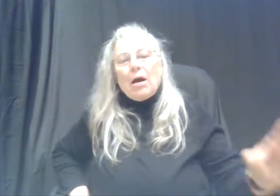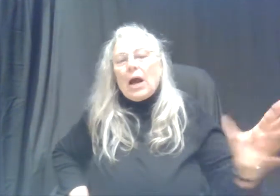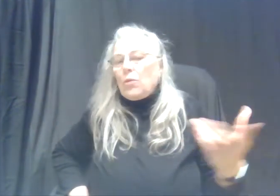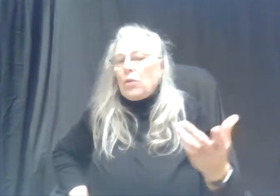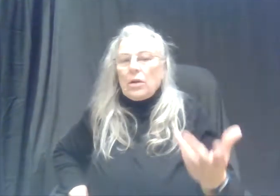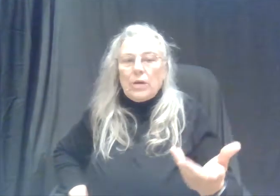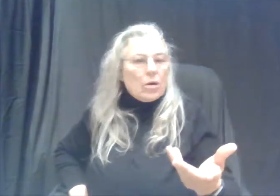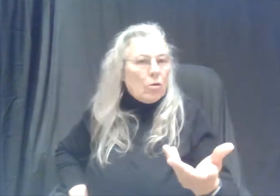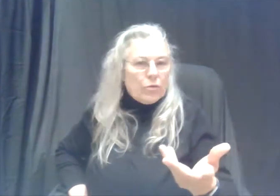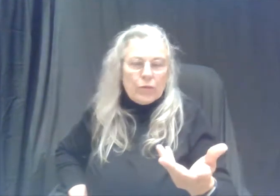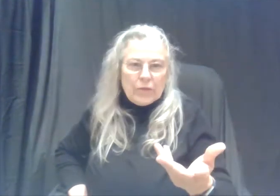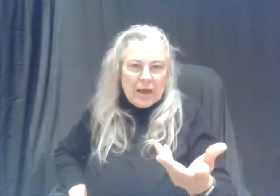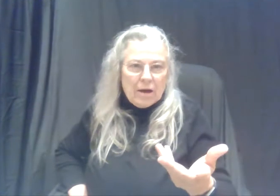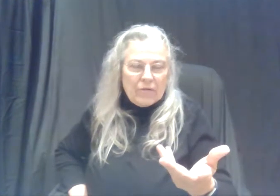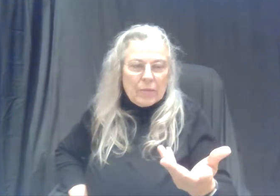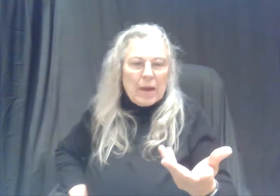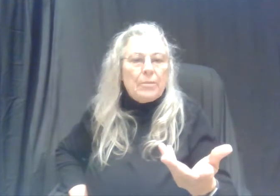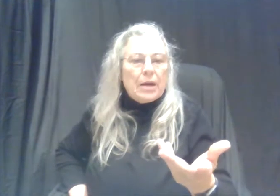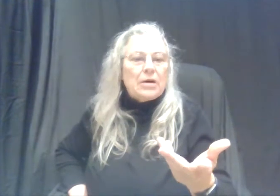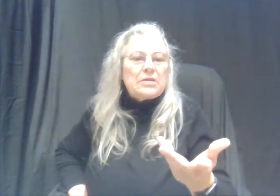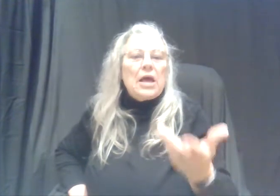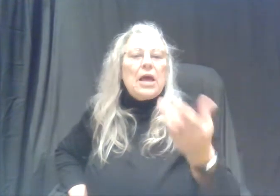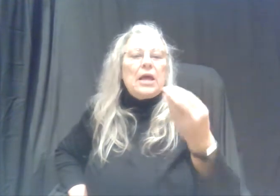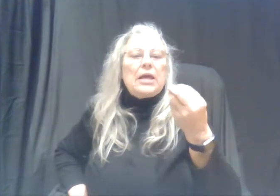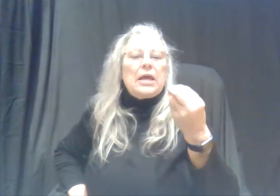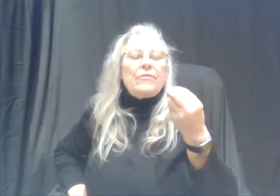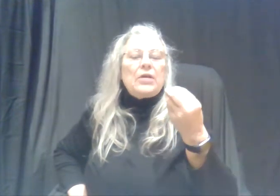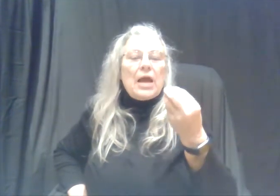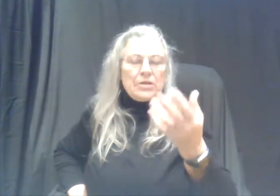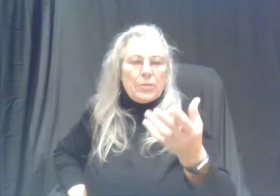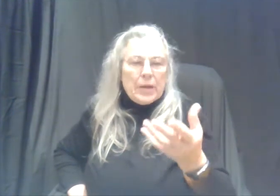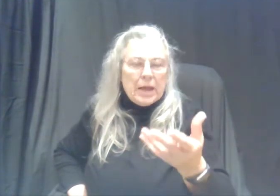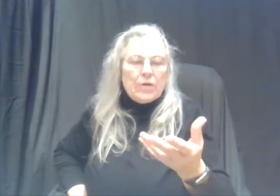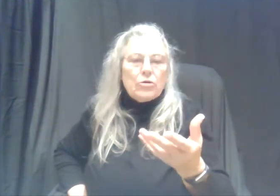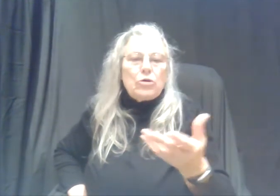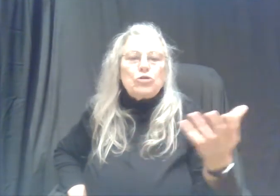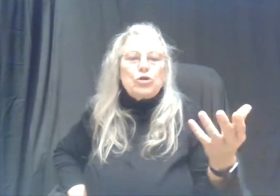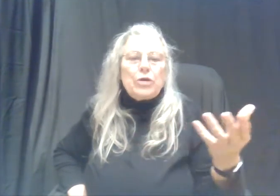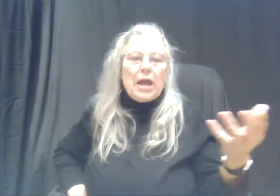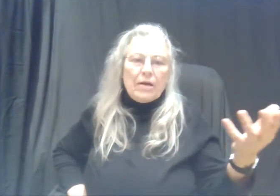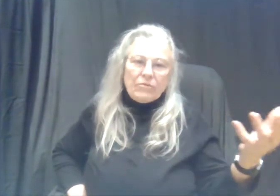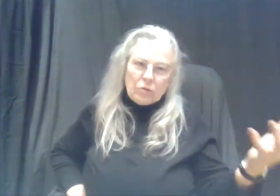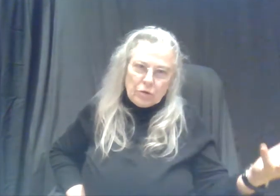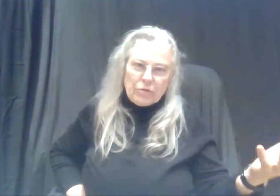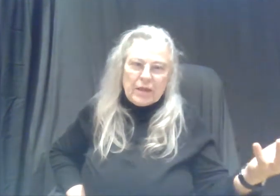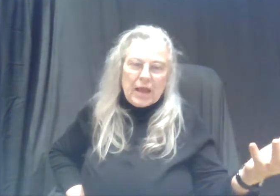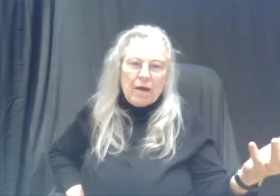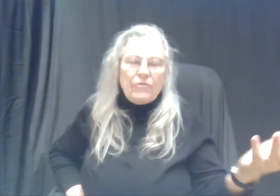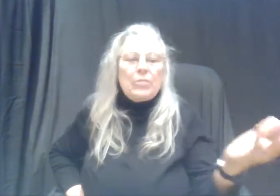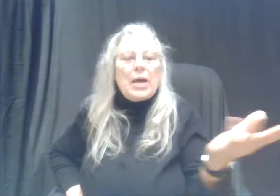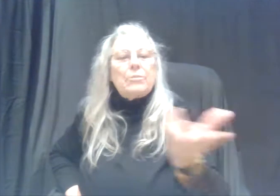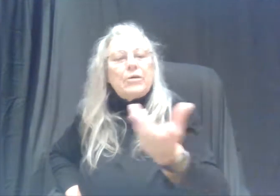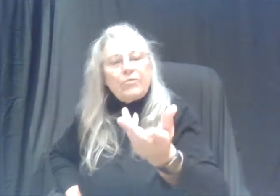will not go through the alphabet because even as a beginner, you should have learned the alphabet before you